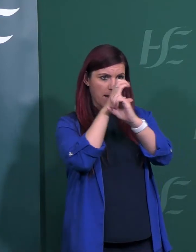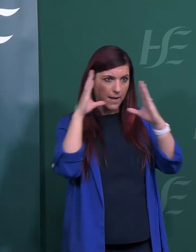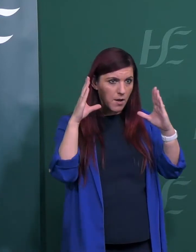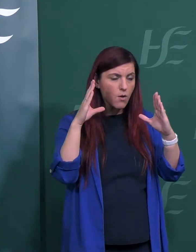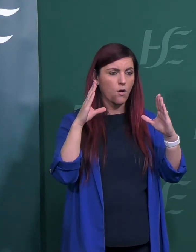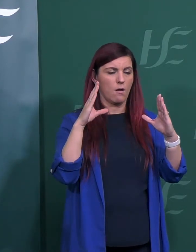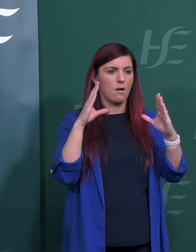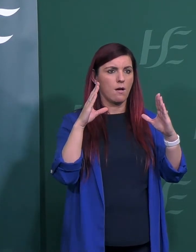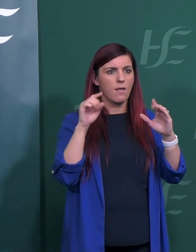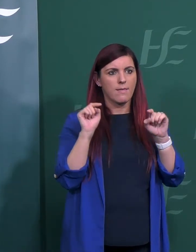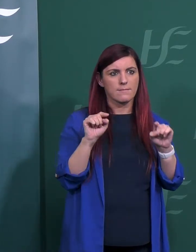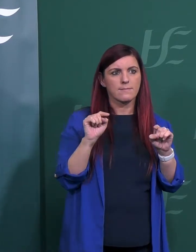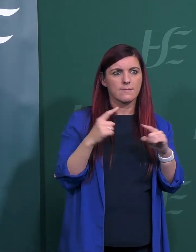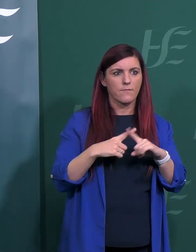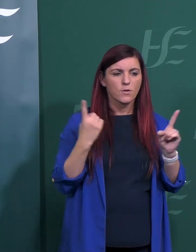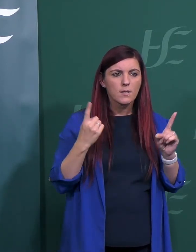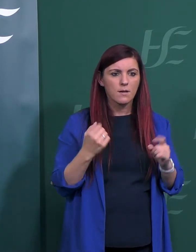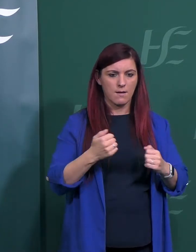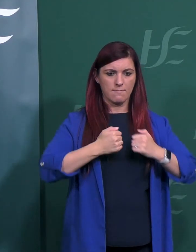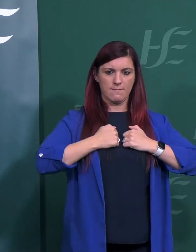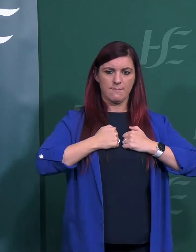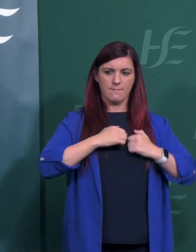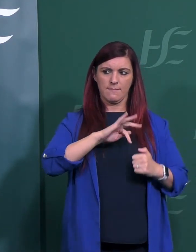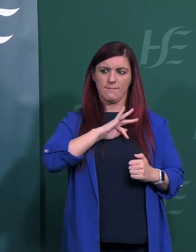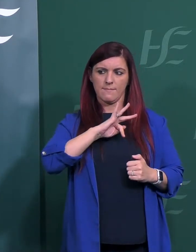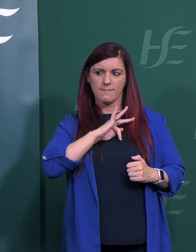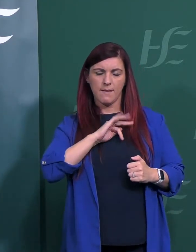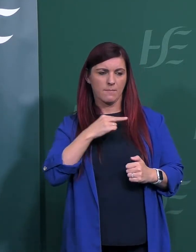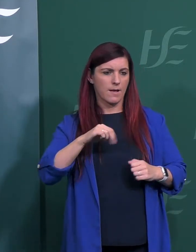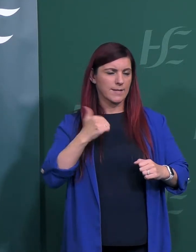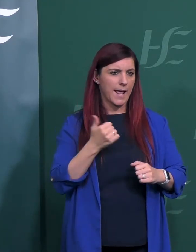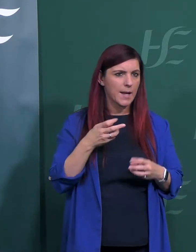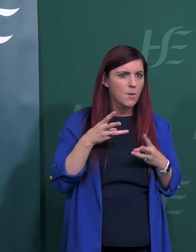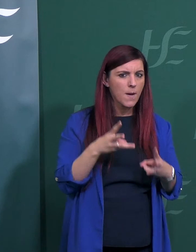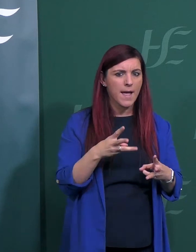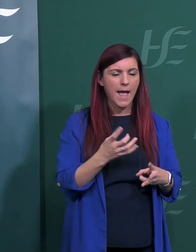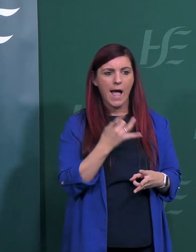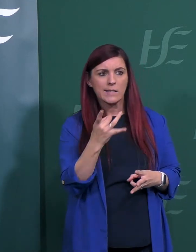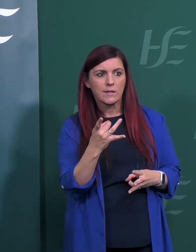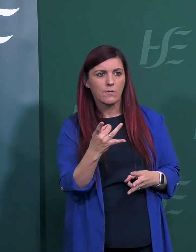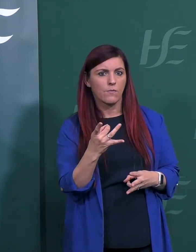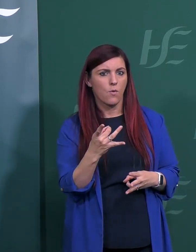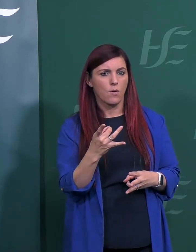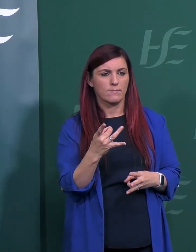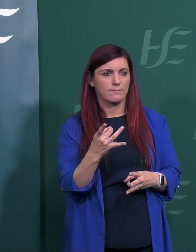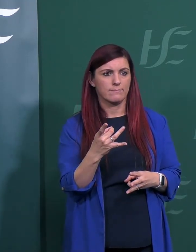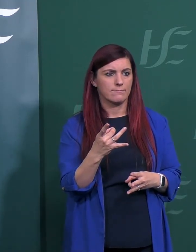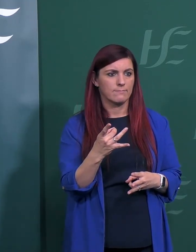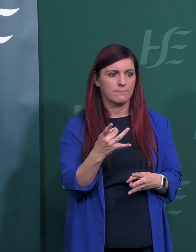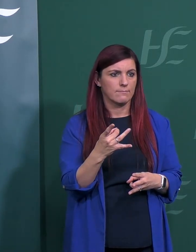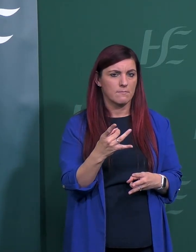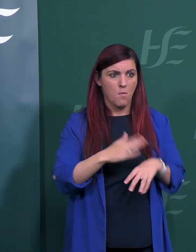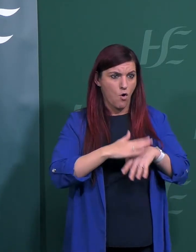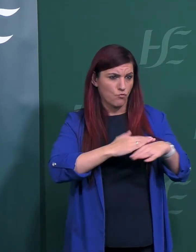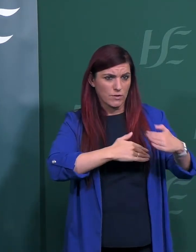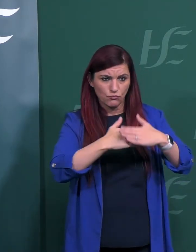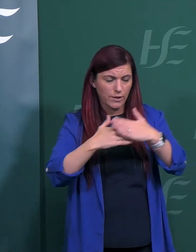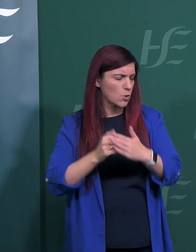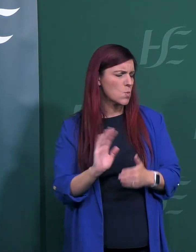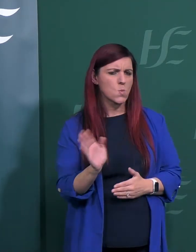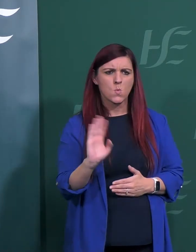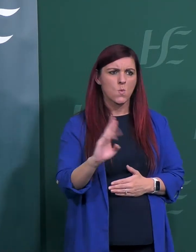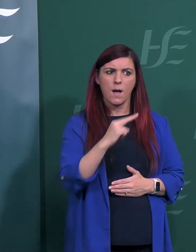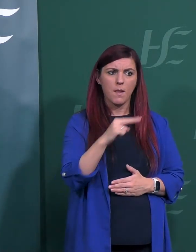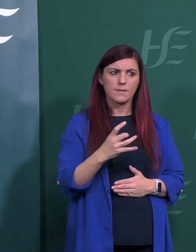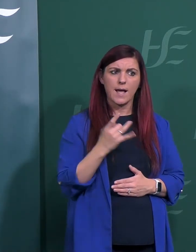up differently, I am not, and the HSE is not, in any way calling for a need or requirement for further restrictions.